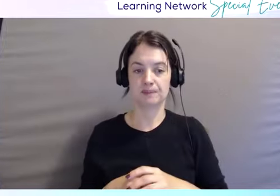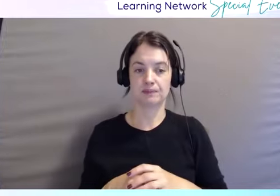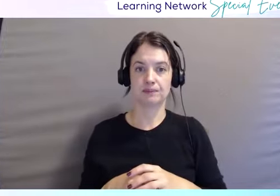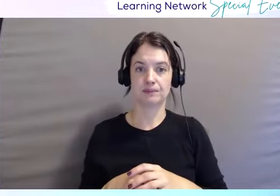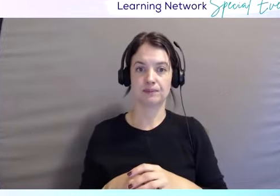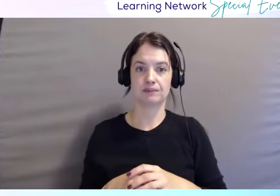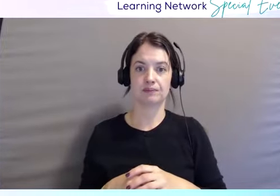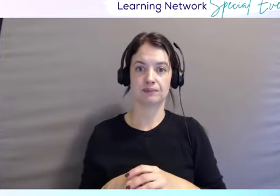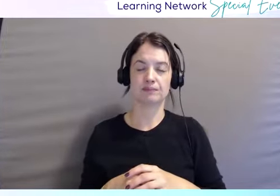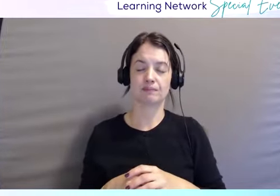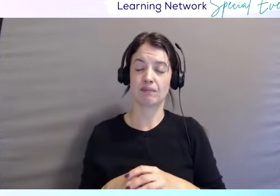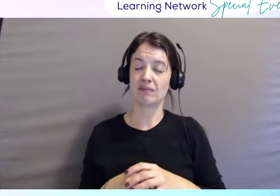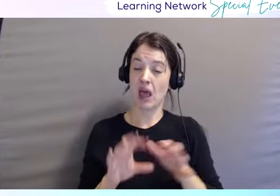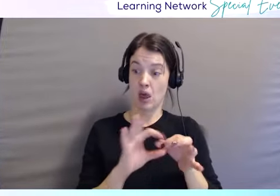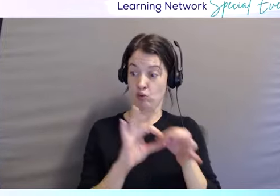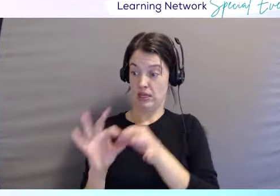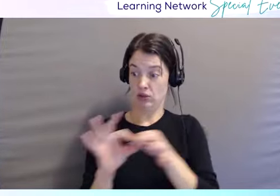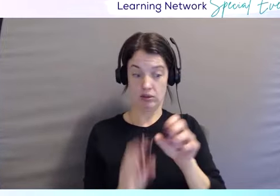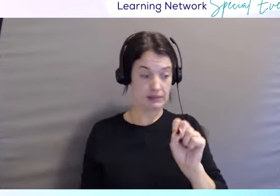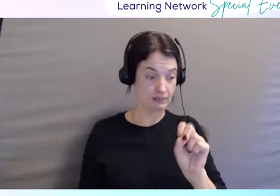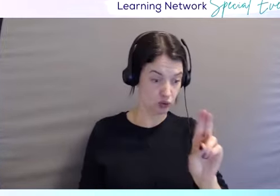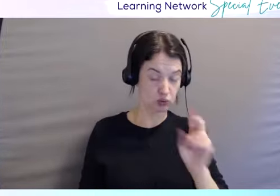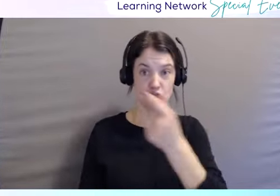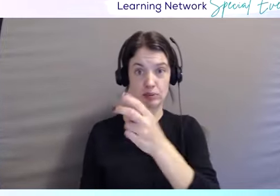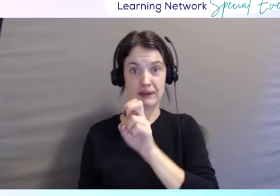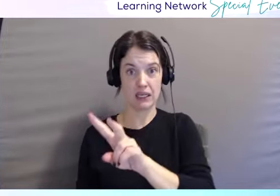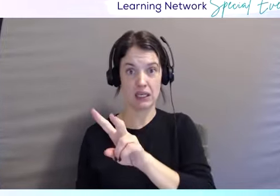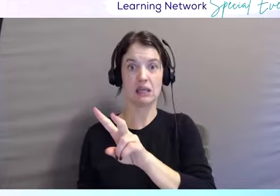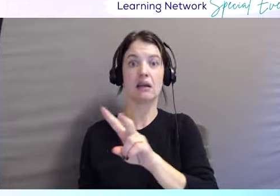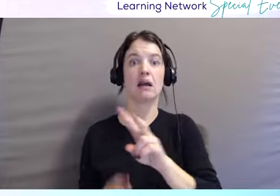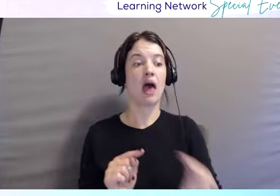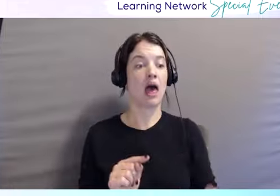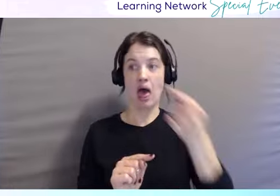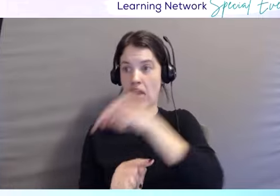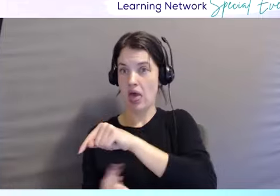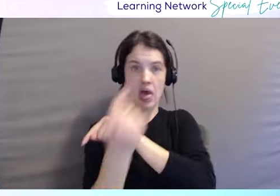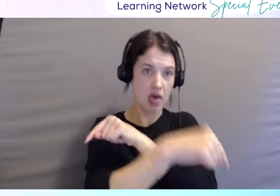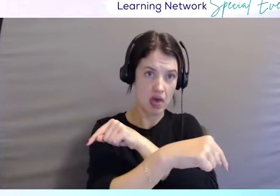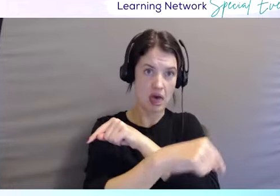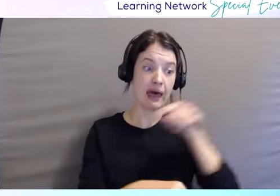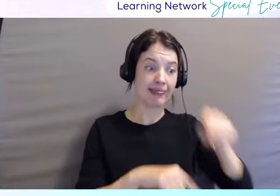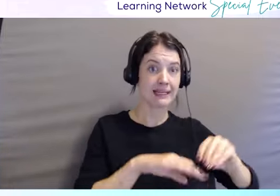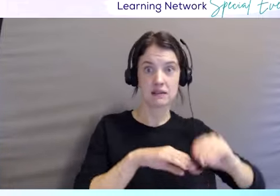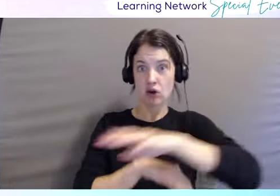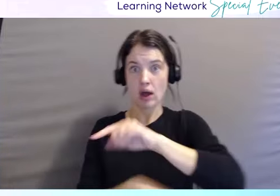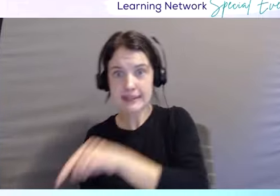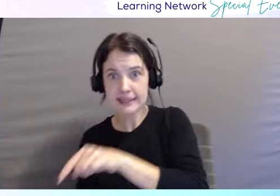complex relationship. It's multi-directional. It's not just causal or linear. And you'll see some of